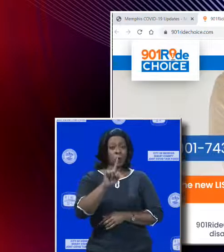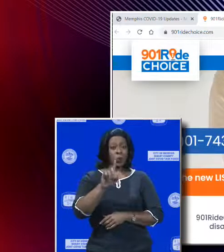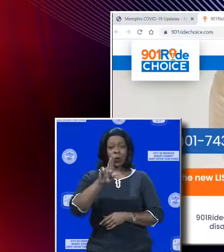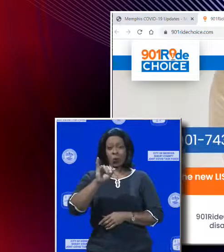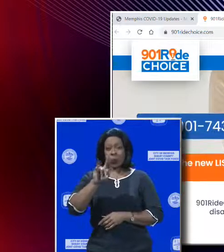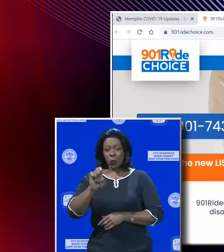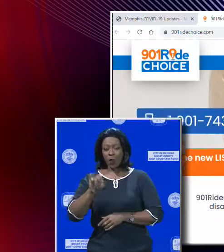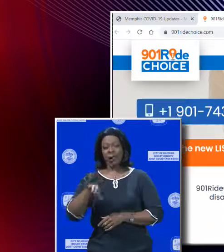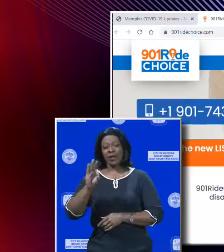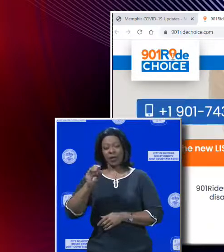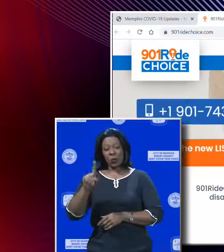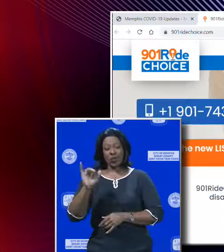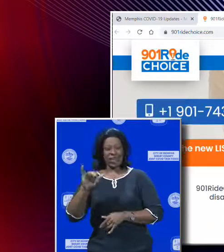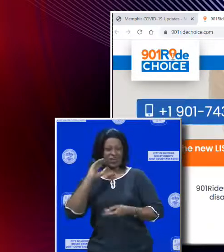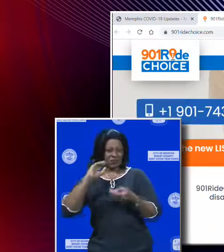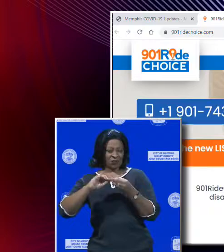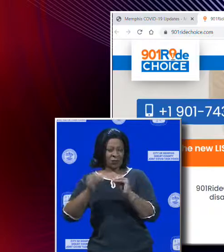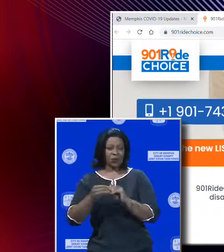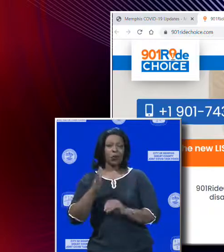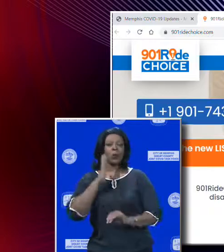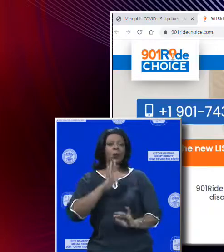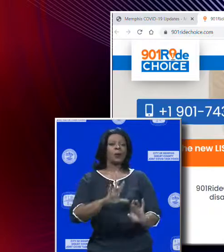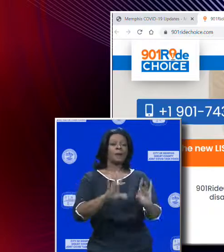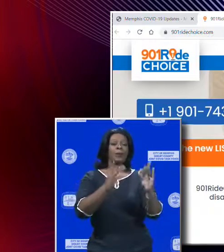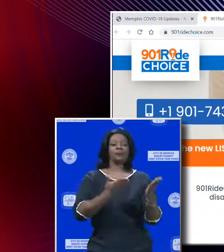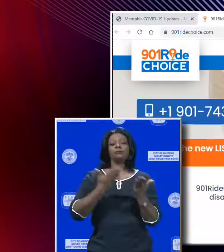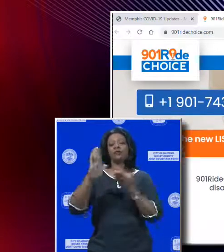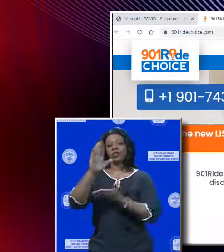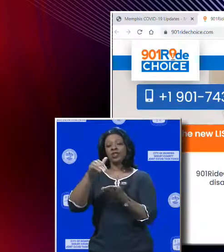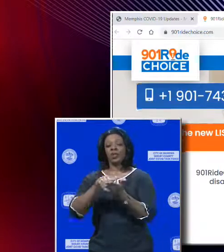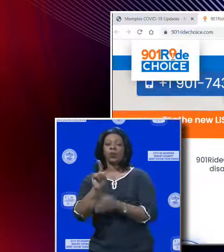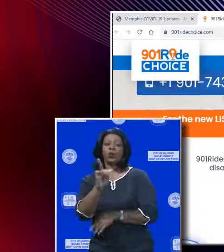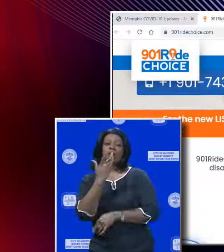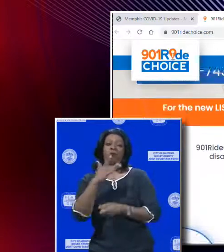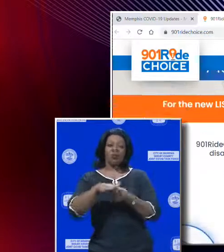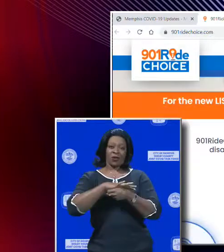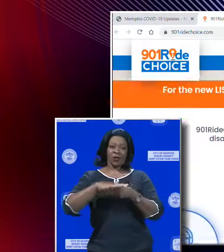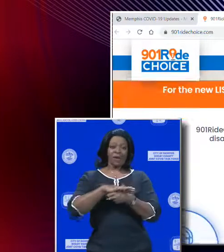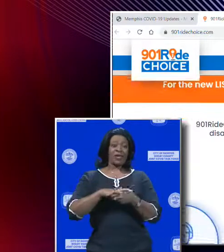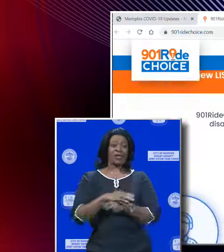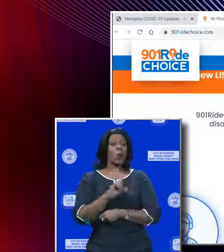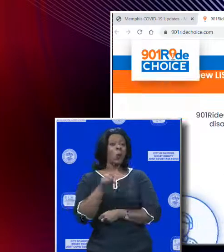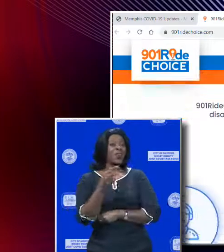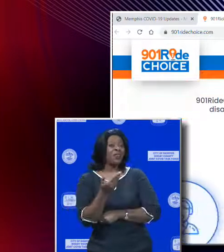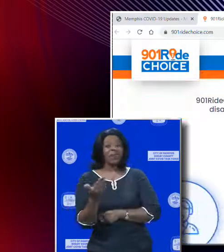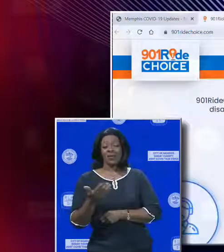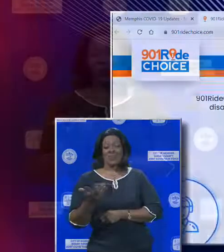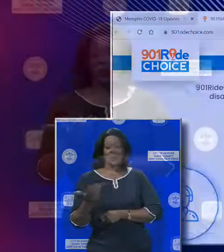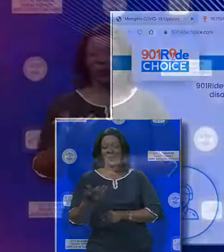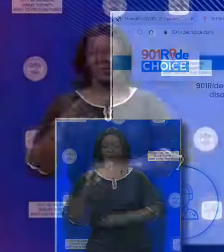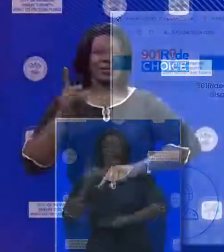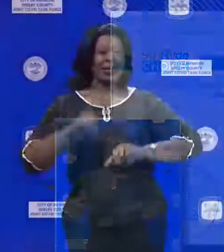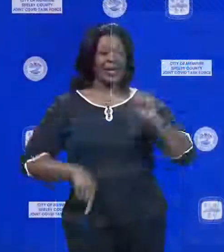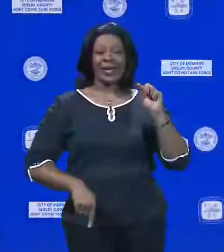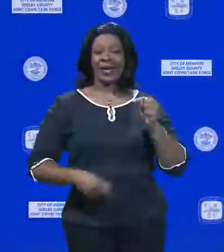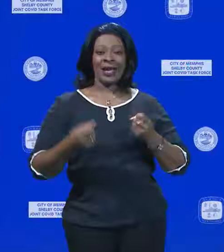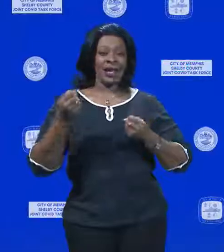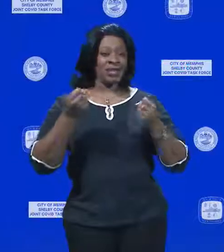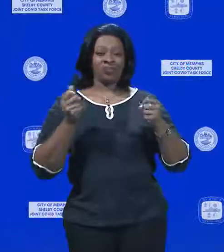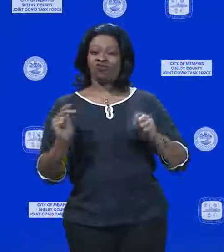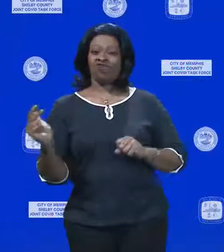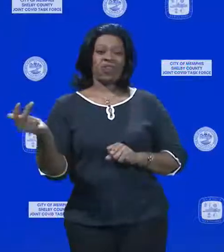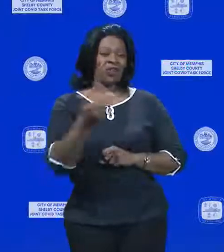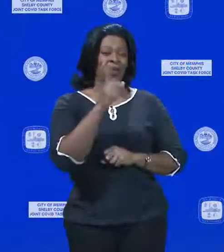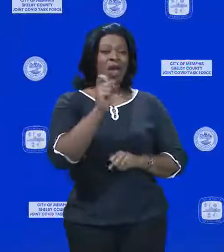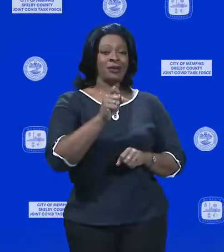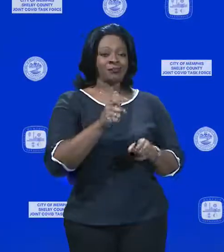Ride 901, and they will take you to a vaccine site of your choice. The only caveat is it can't be just a drive-through. You actually